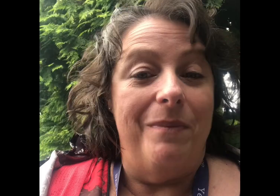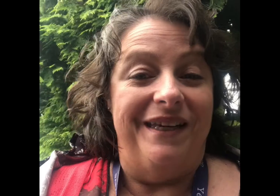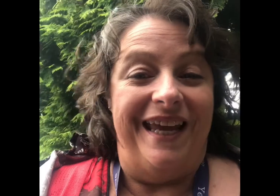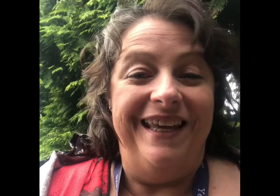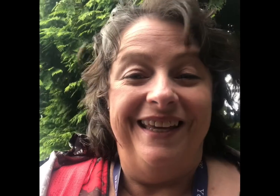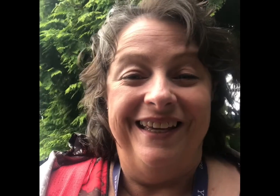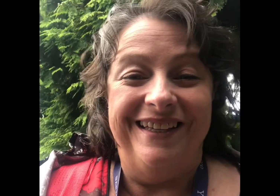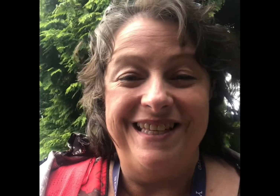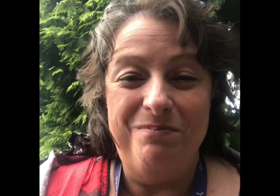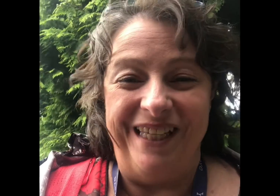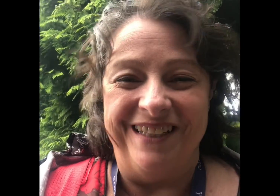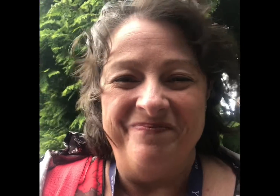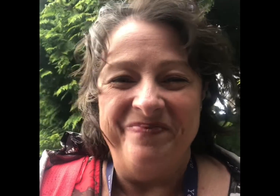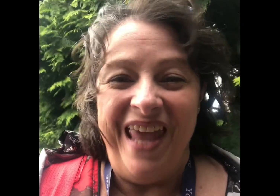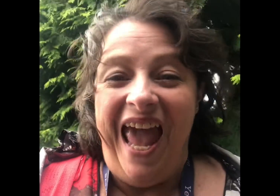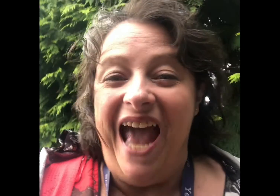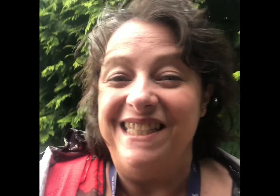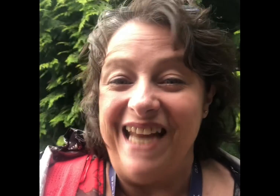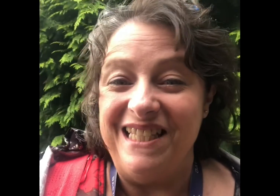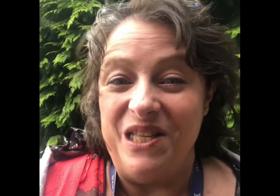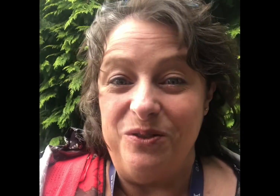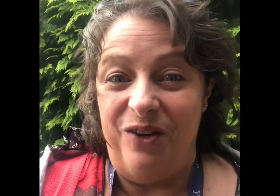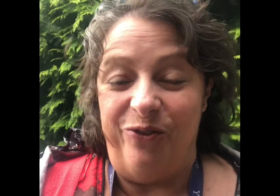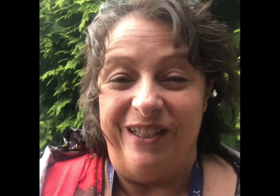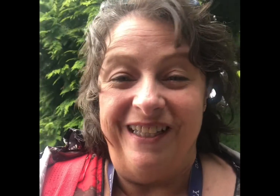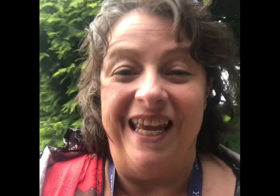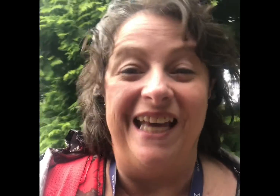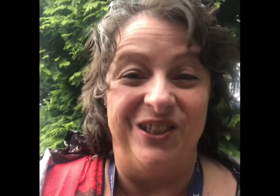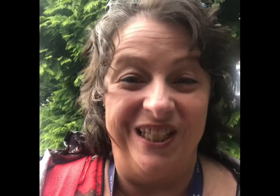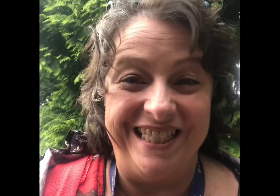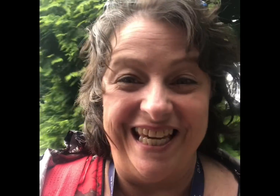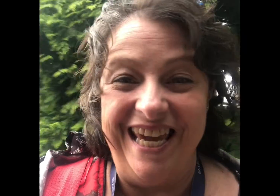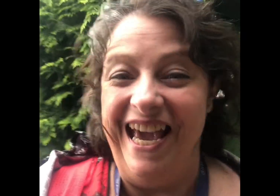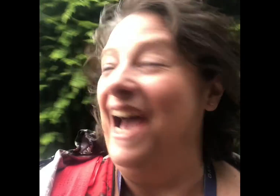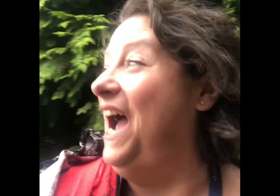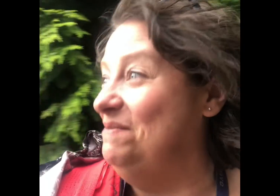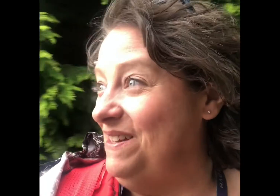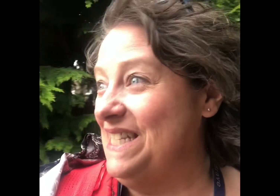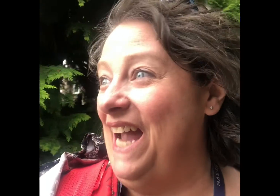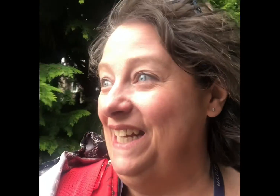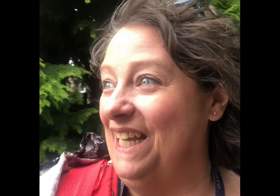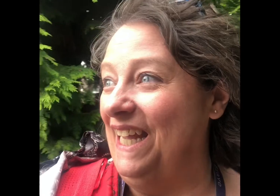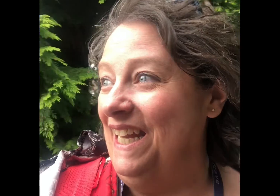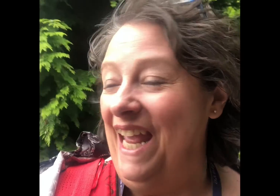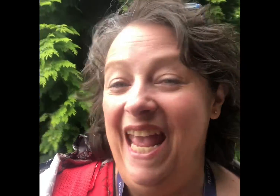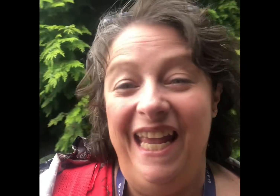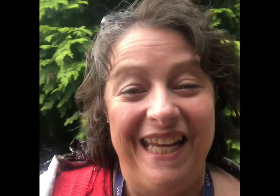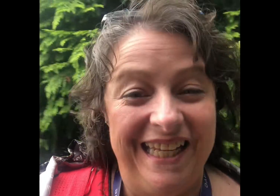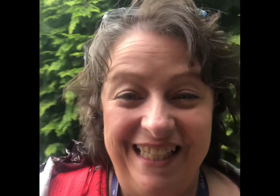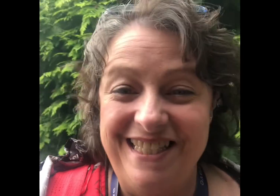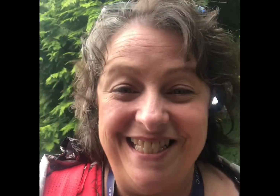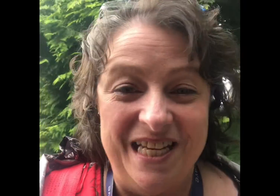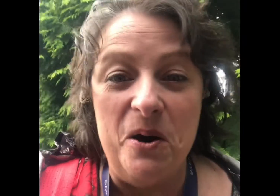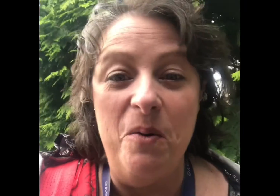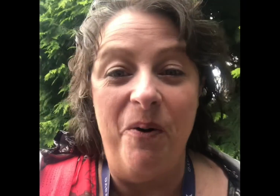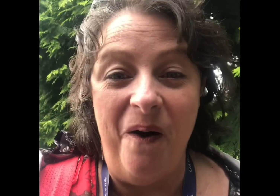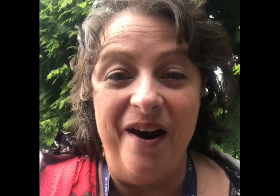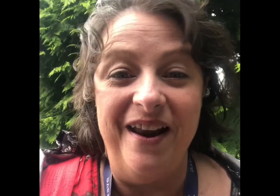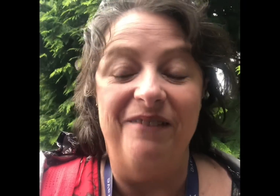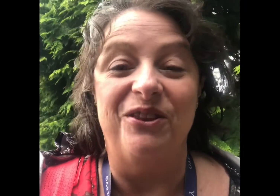Monday assembly. And today is no different. As you can see, I'm outside again. It is still part of the